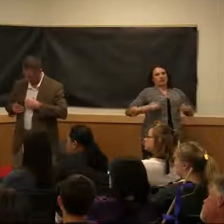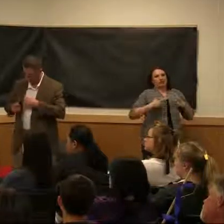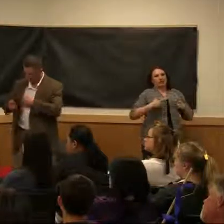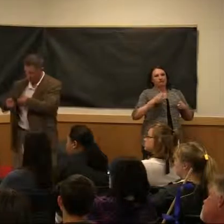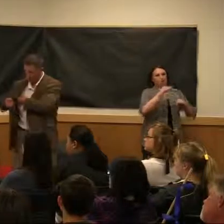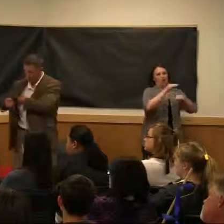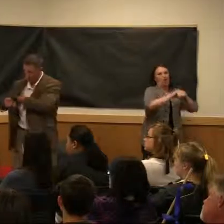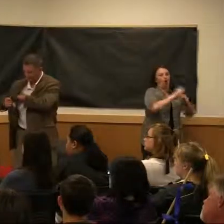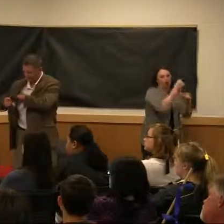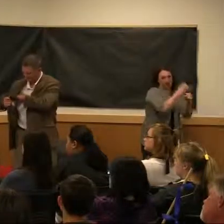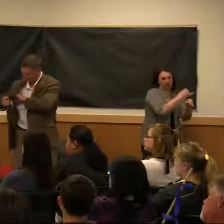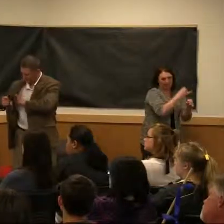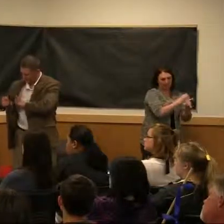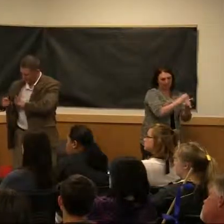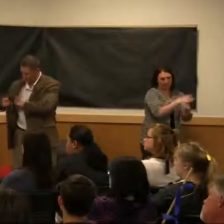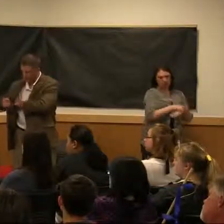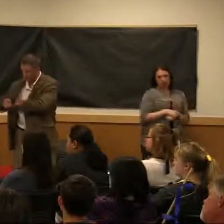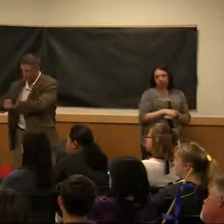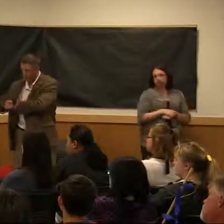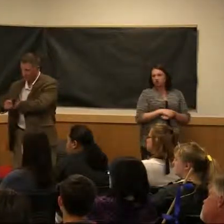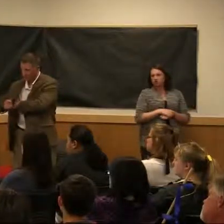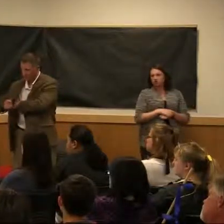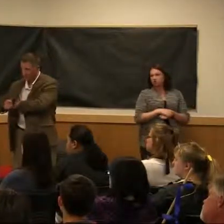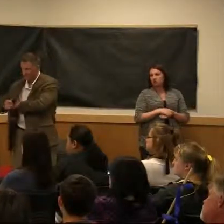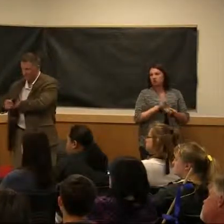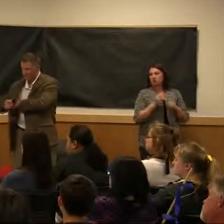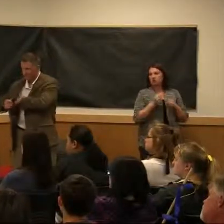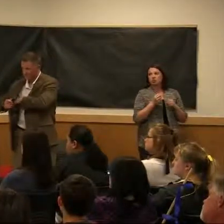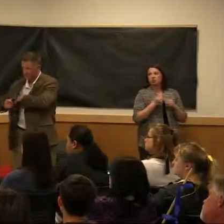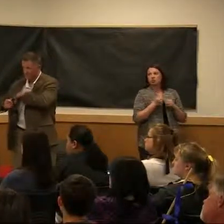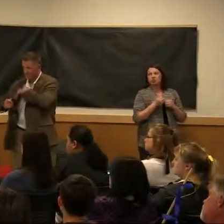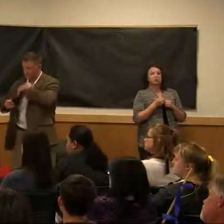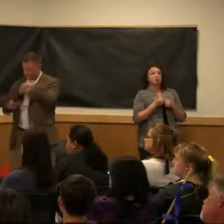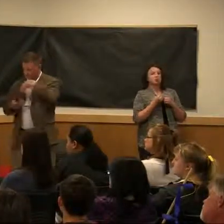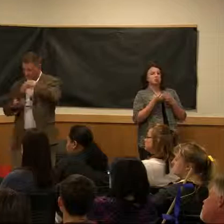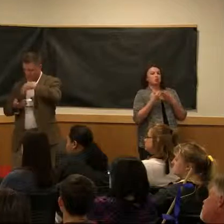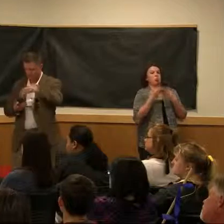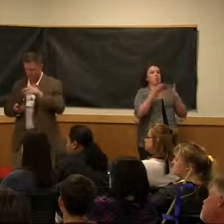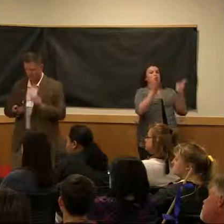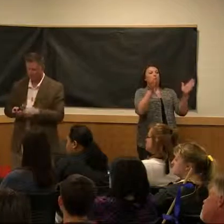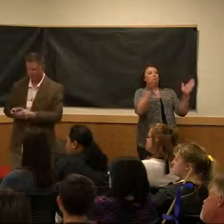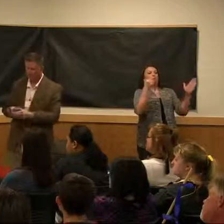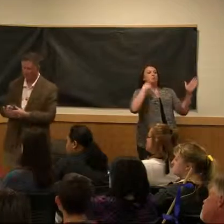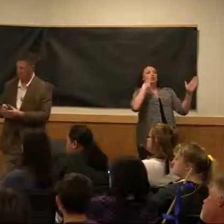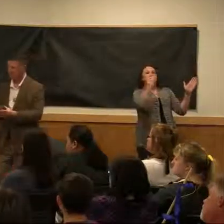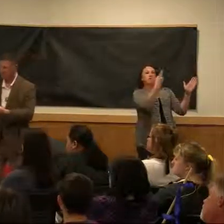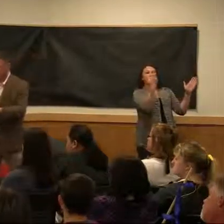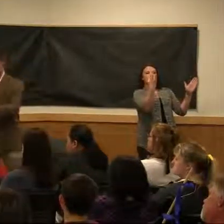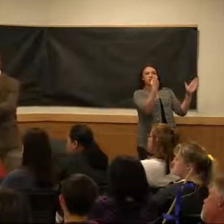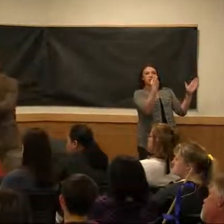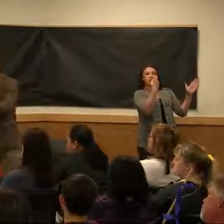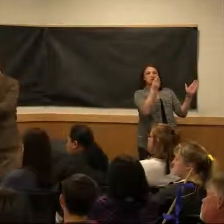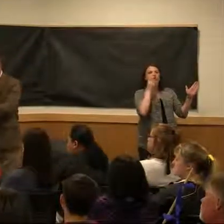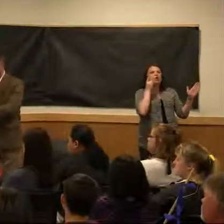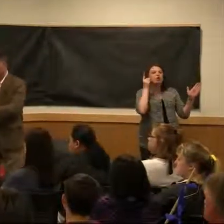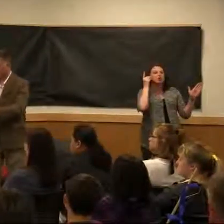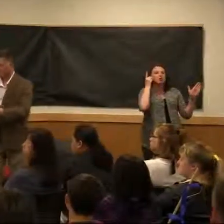any questions again for regarding residential life and living at college.